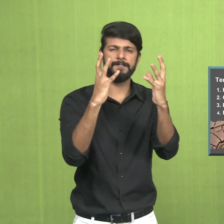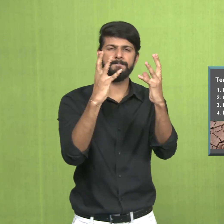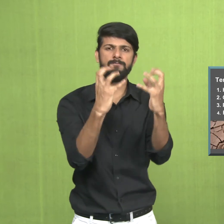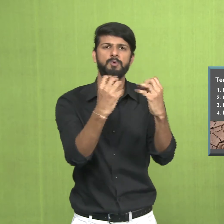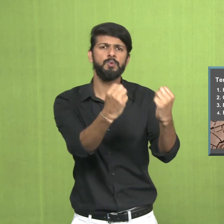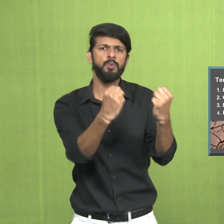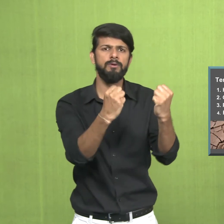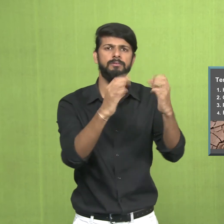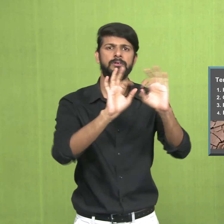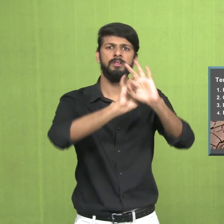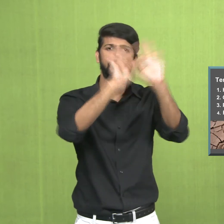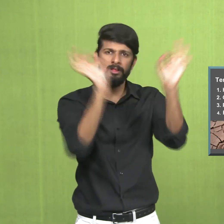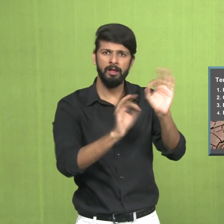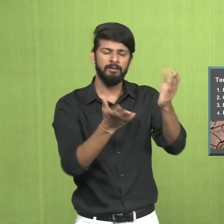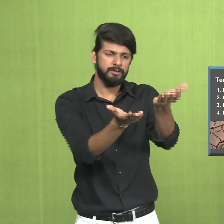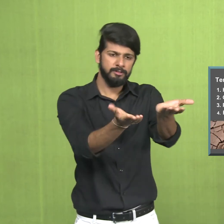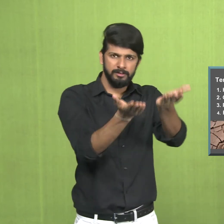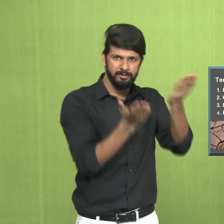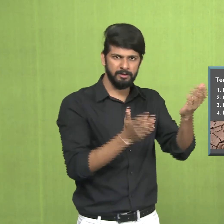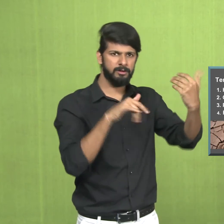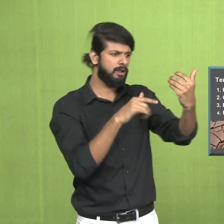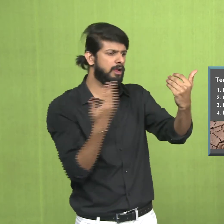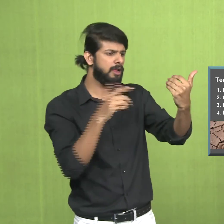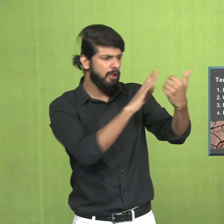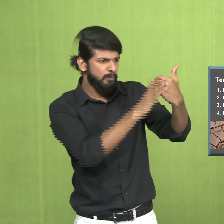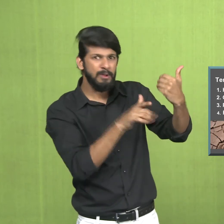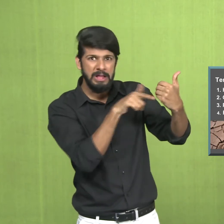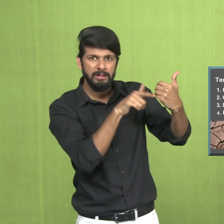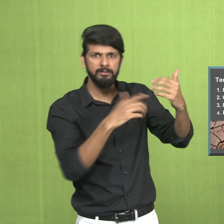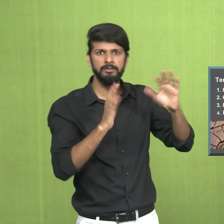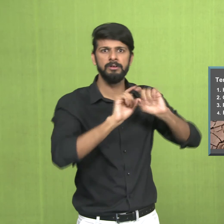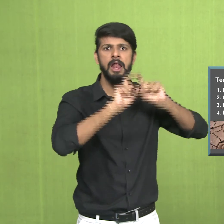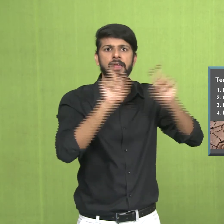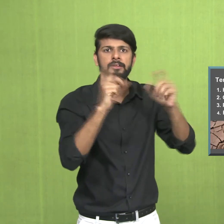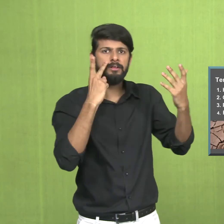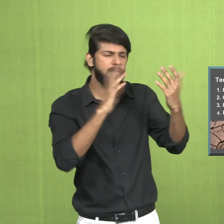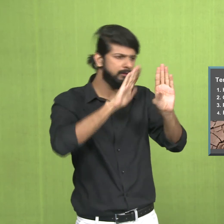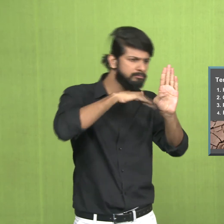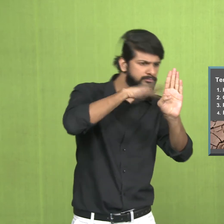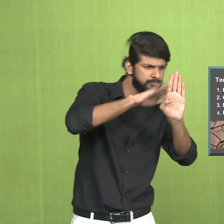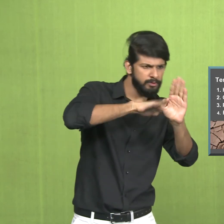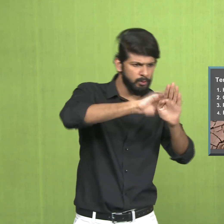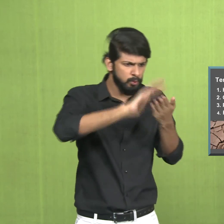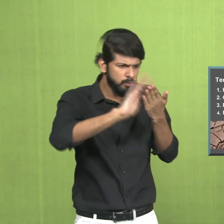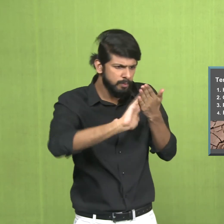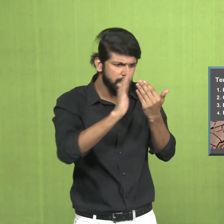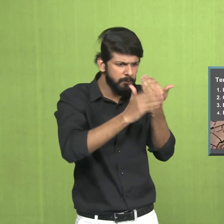hardened and becomes sturdy, and then it is taken out and then the polishing is